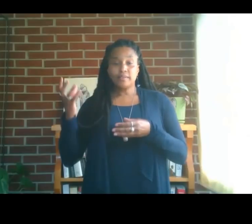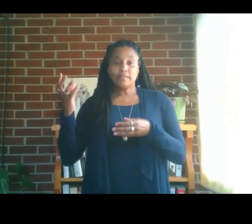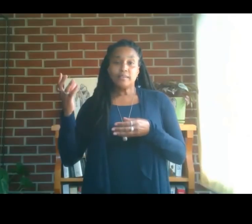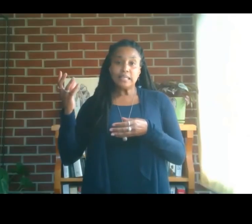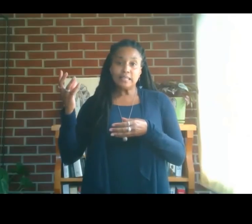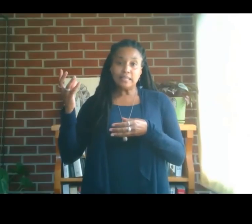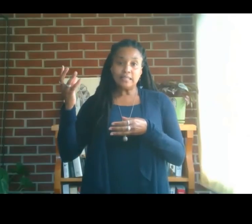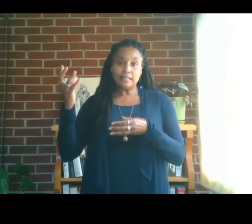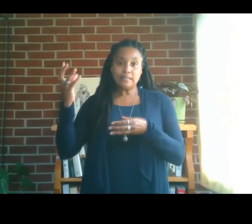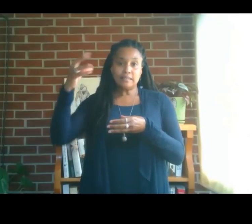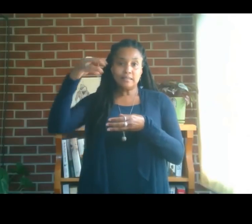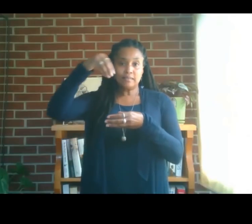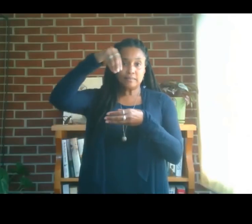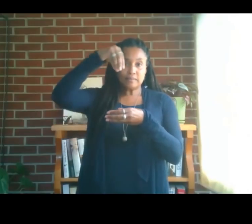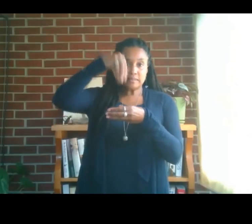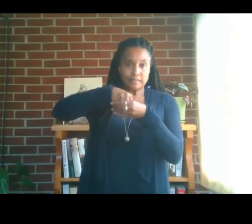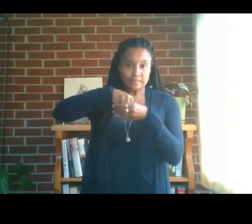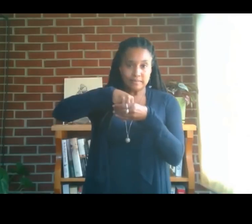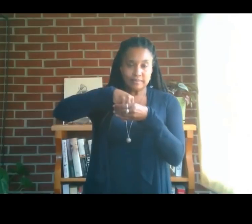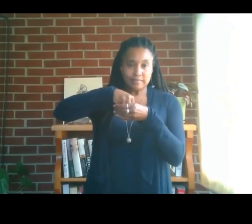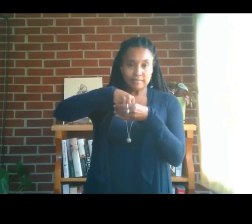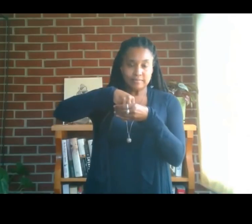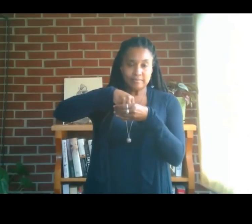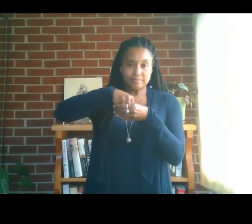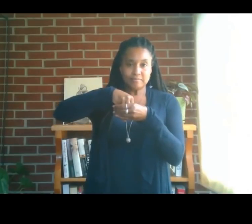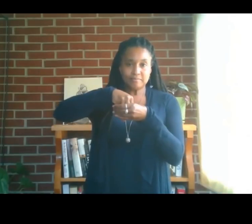sign. In,